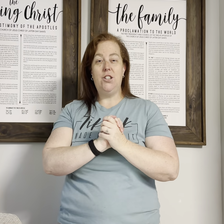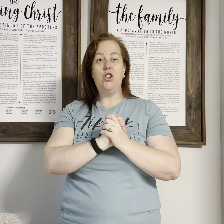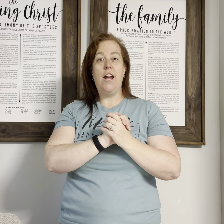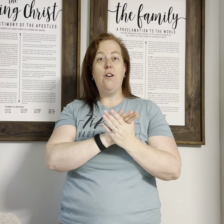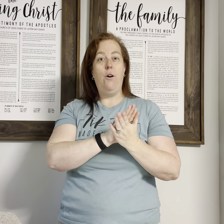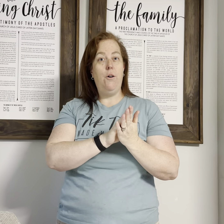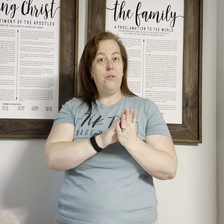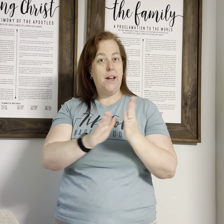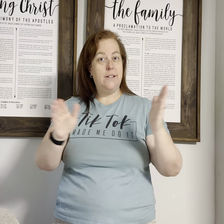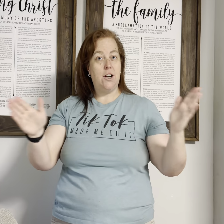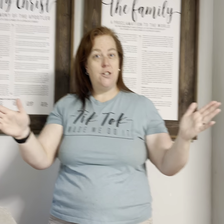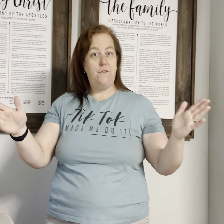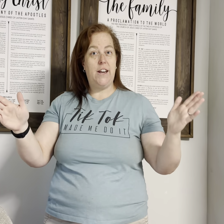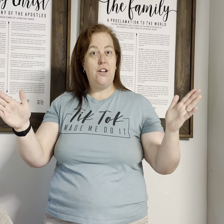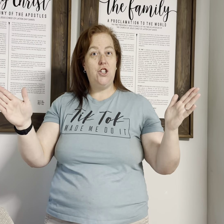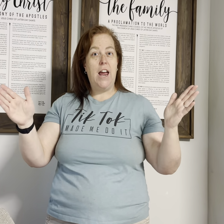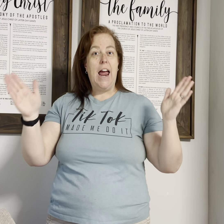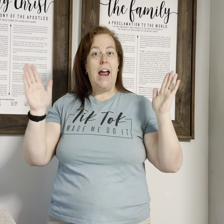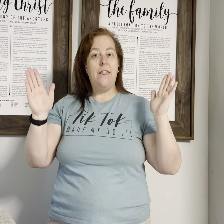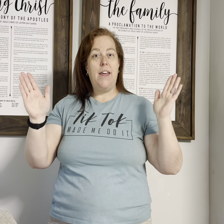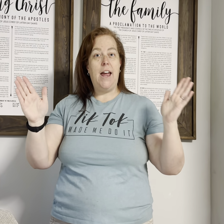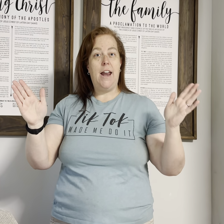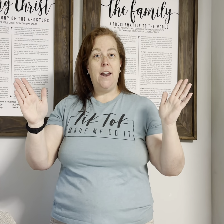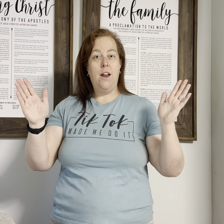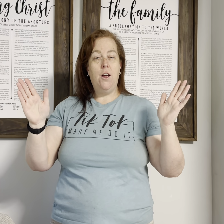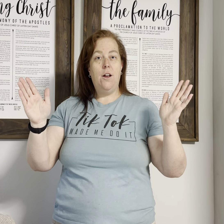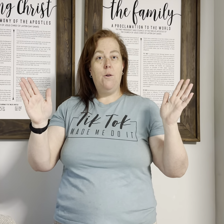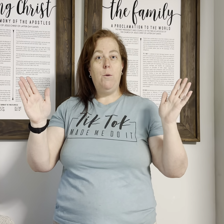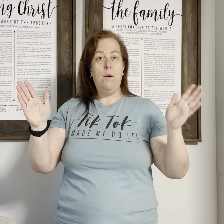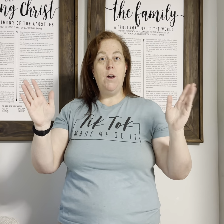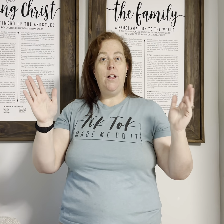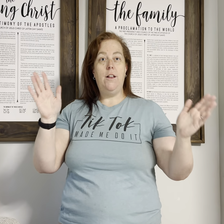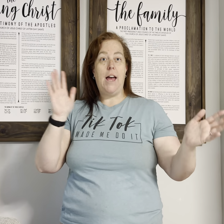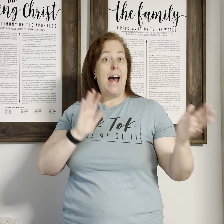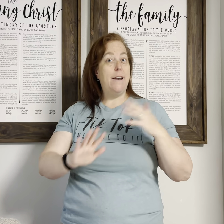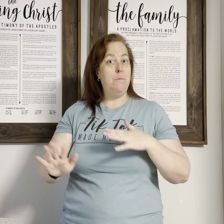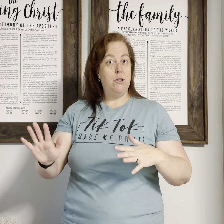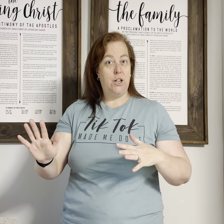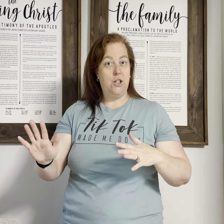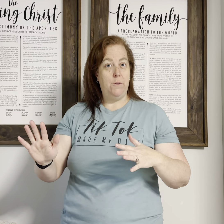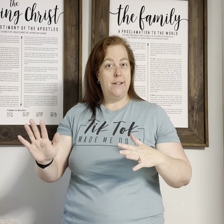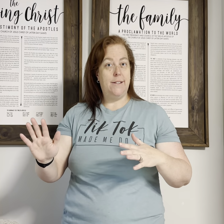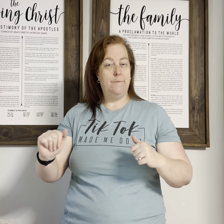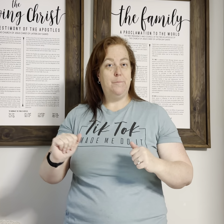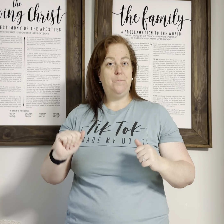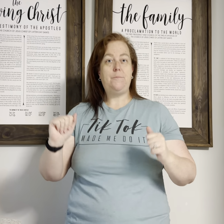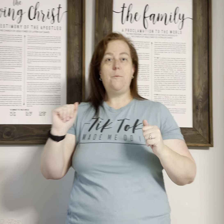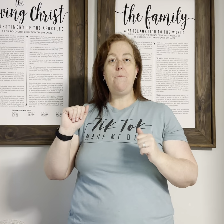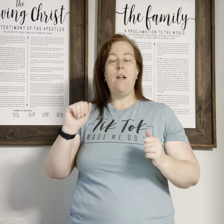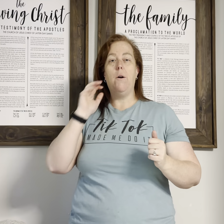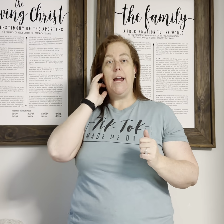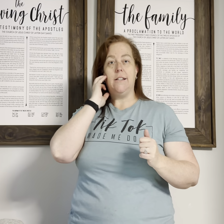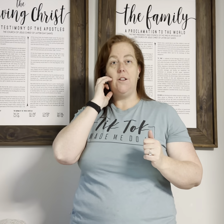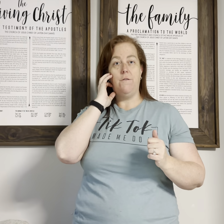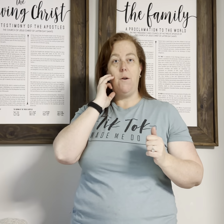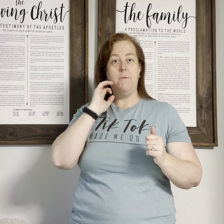try the whole thing start to finish, and then we will add music to it. Okay, so from the